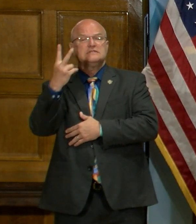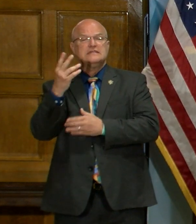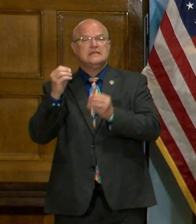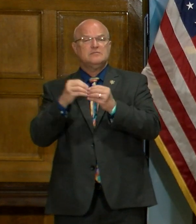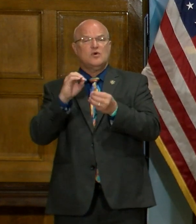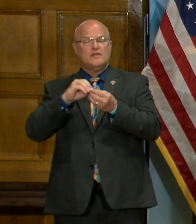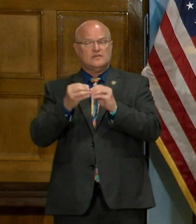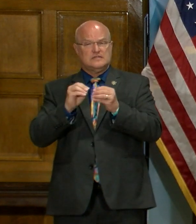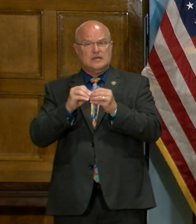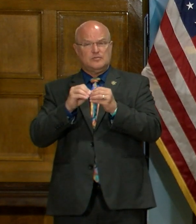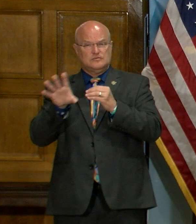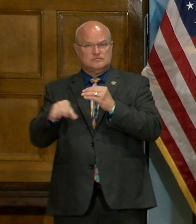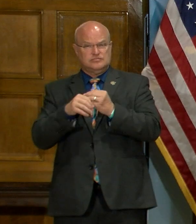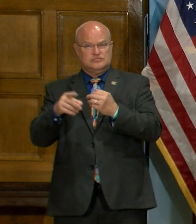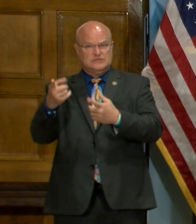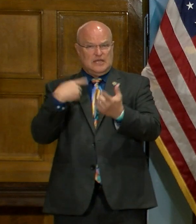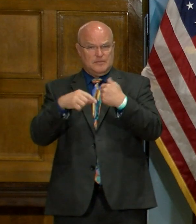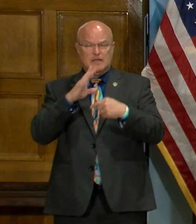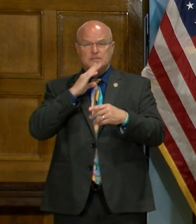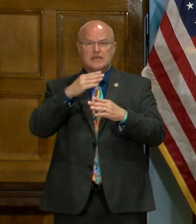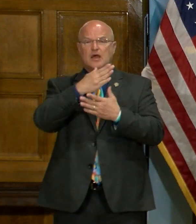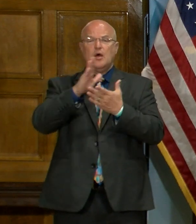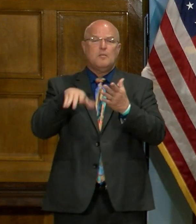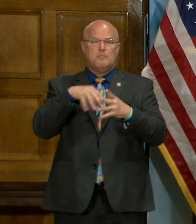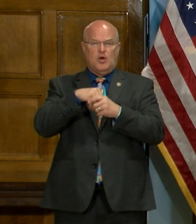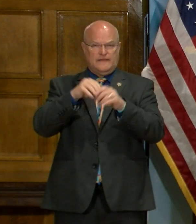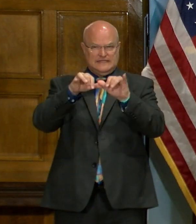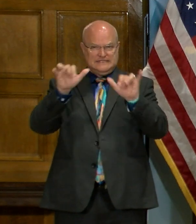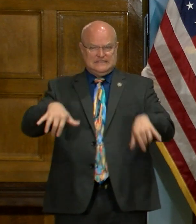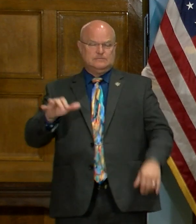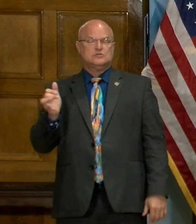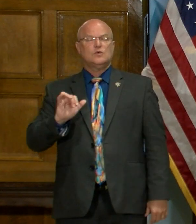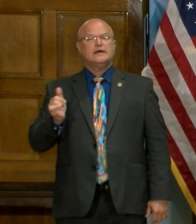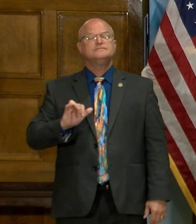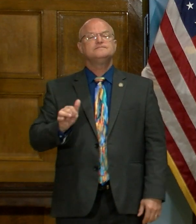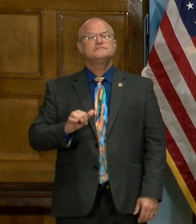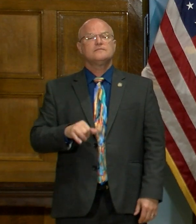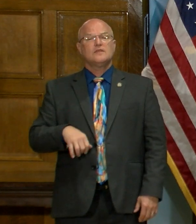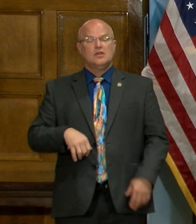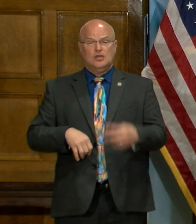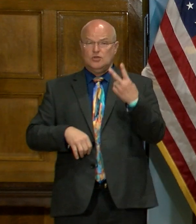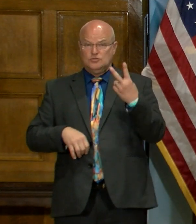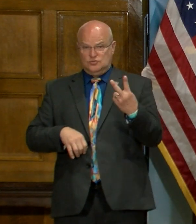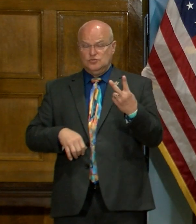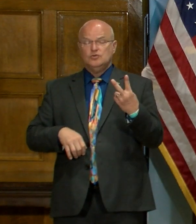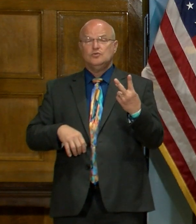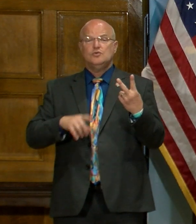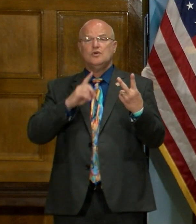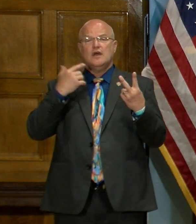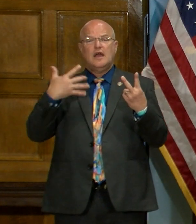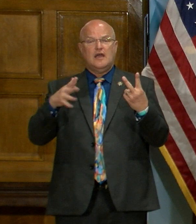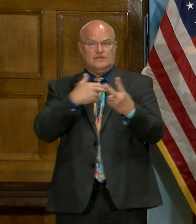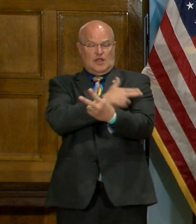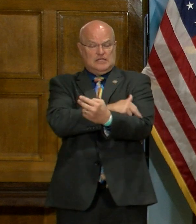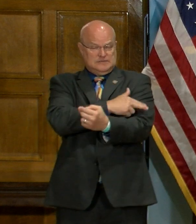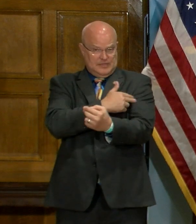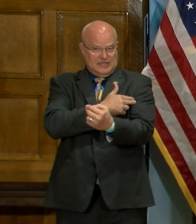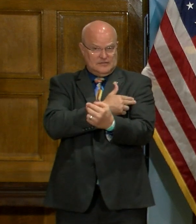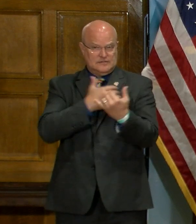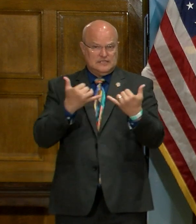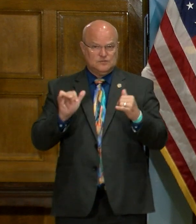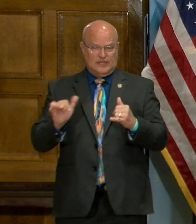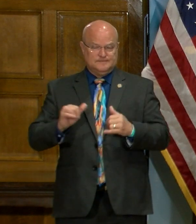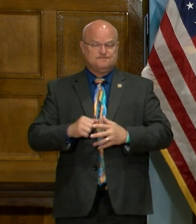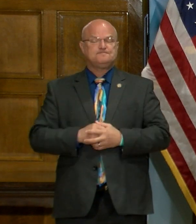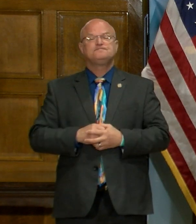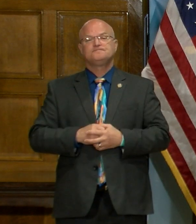those additional tests come in and be a part of the system as well. 2 of those have been hospitalized as